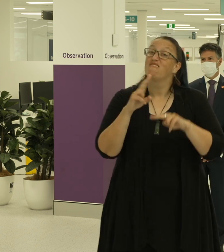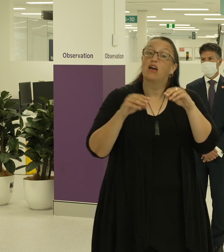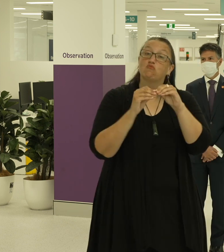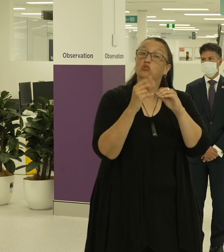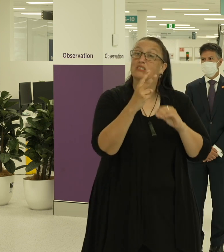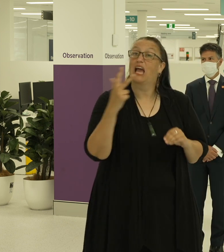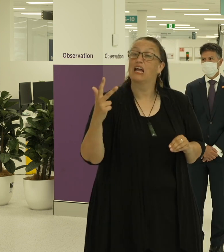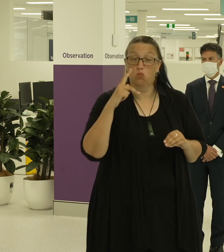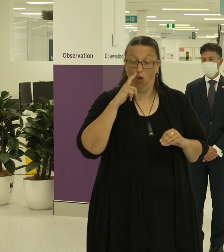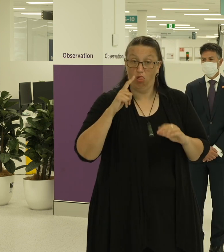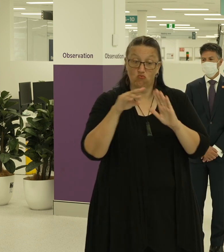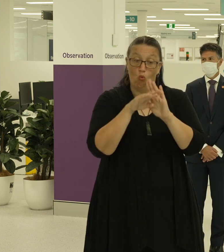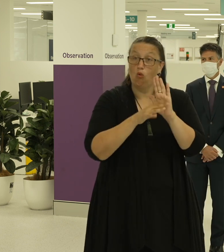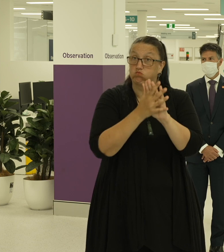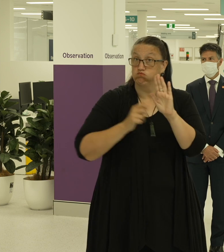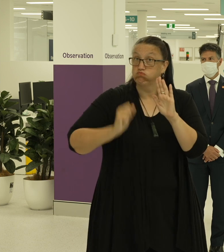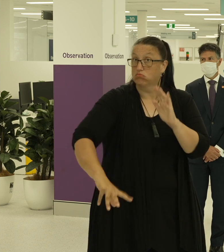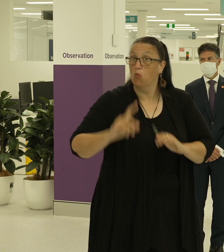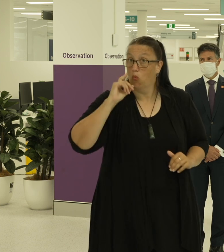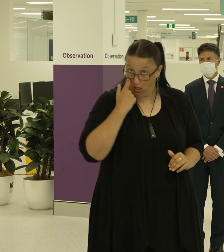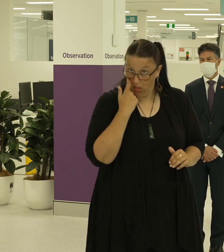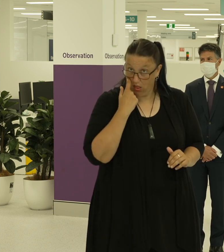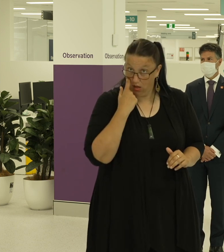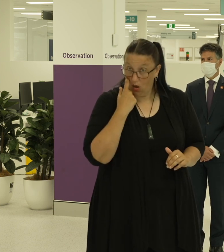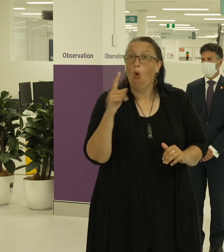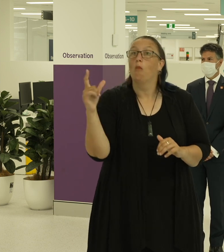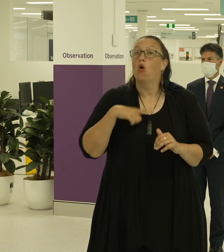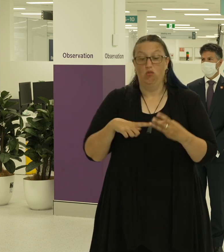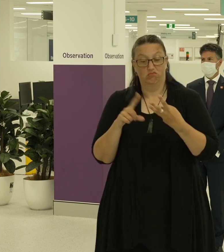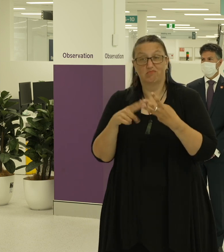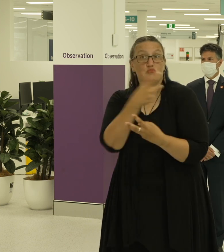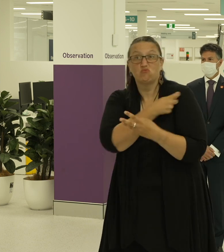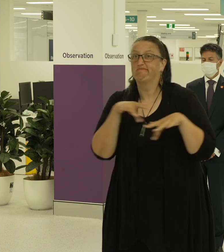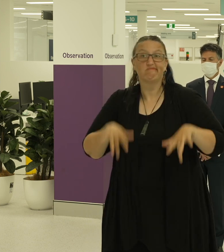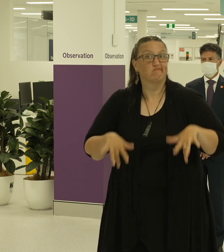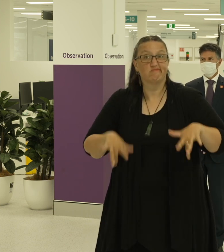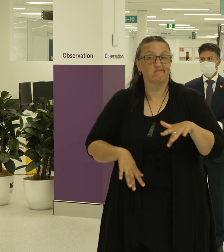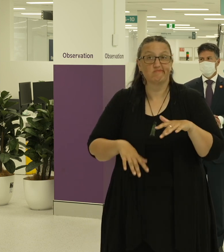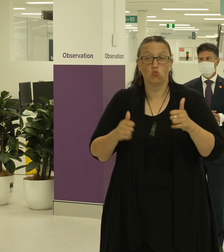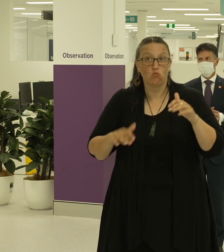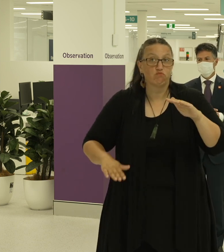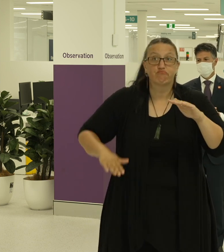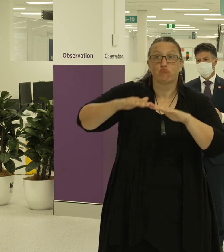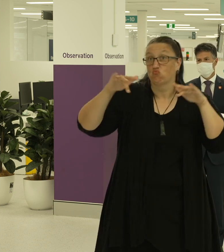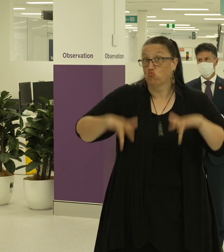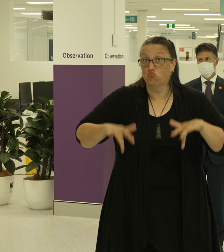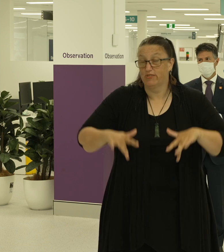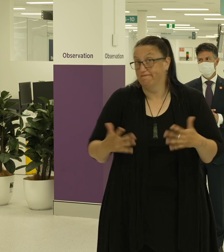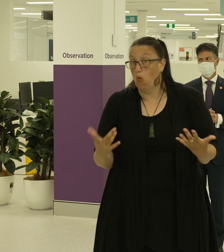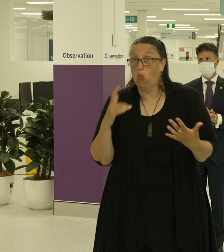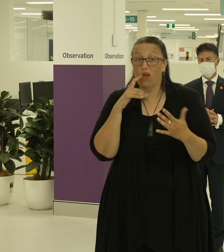given the low booster uptake, will the easing of restrictions in any way be tethered to the booster